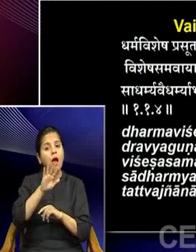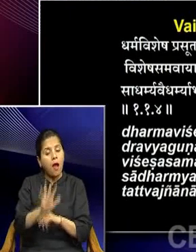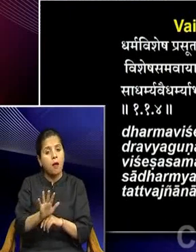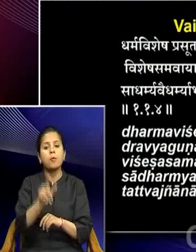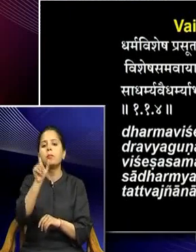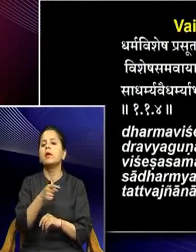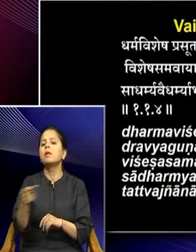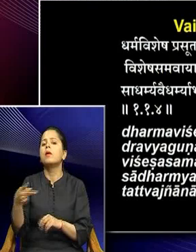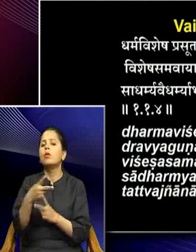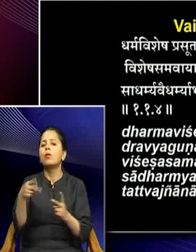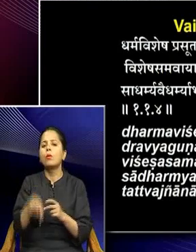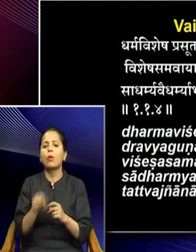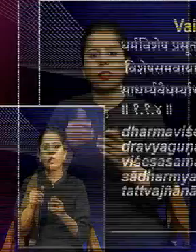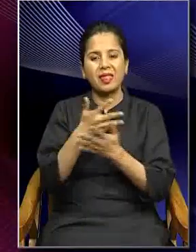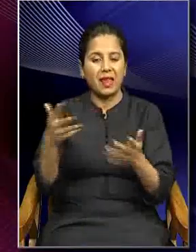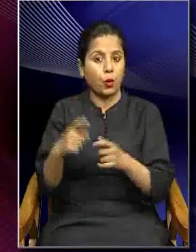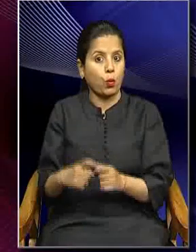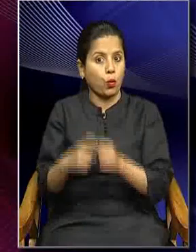Tattva Jnana Nishreyasam,